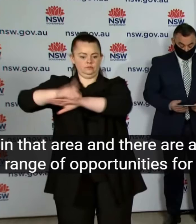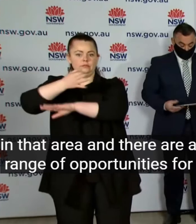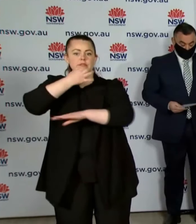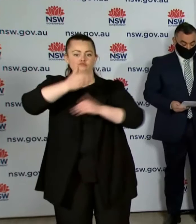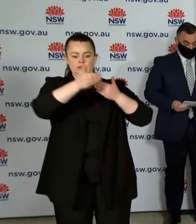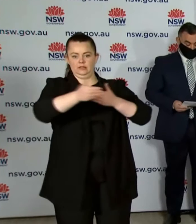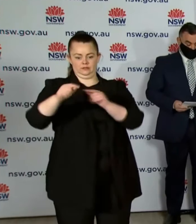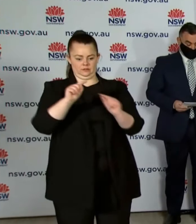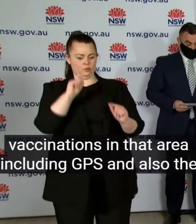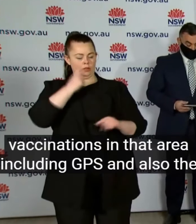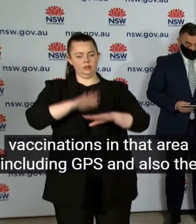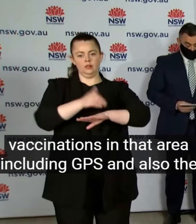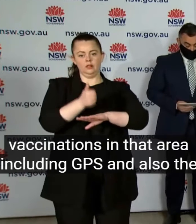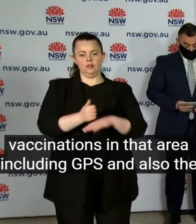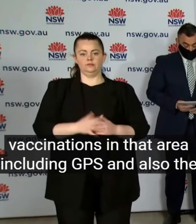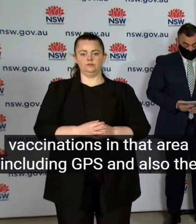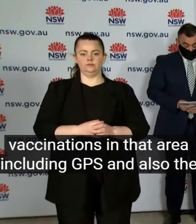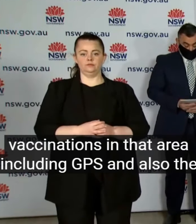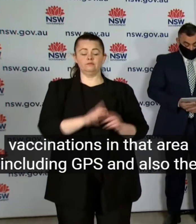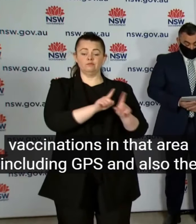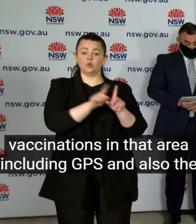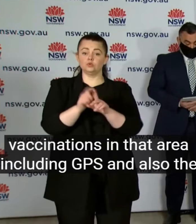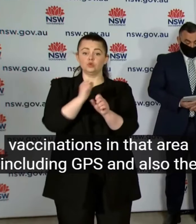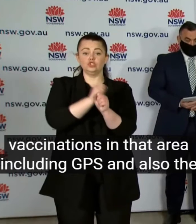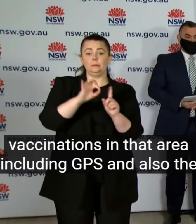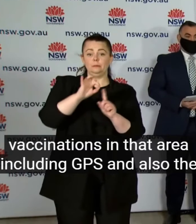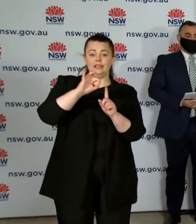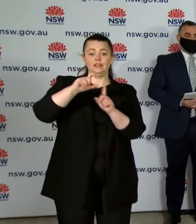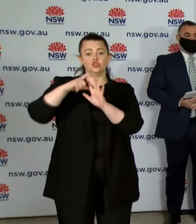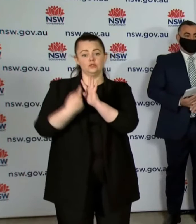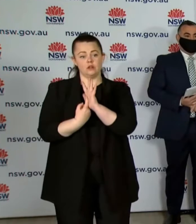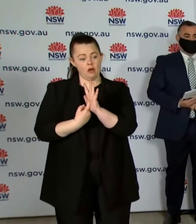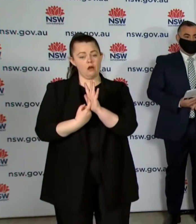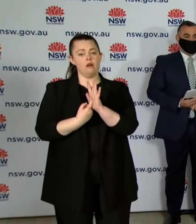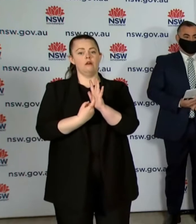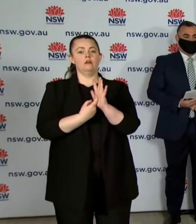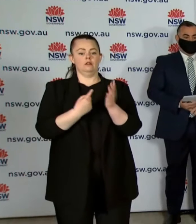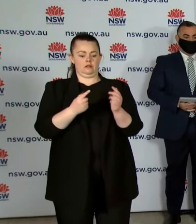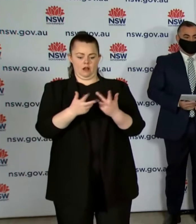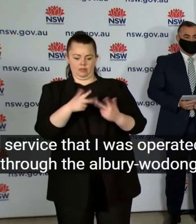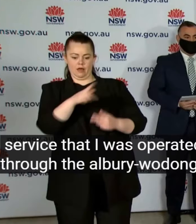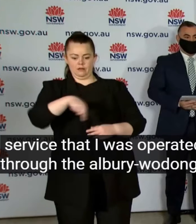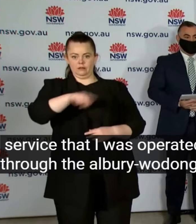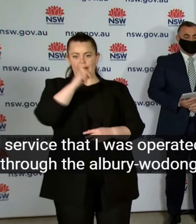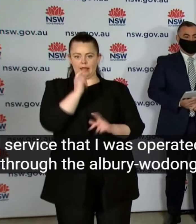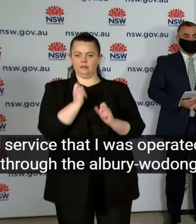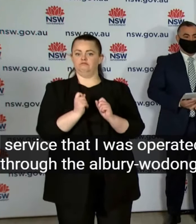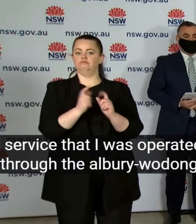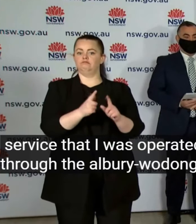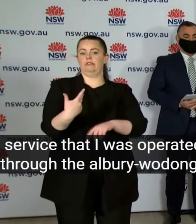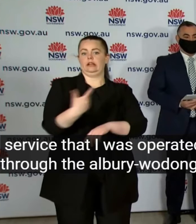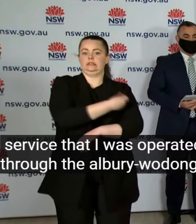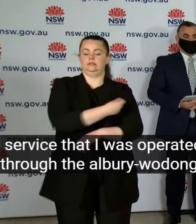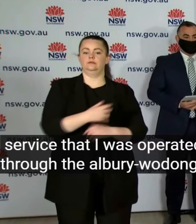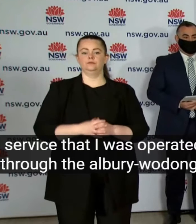for vaccinations in that area, including GPs and also the service that is operated through the Albury-Wodonga service. But we'll